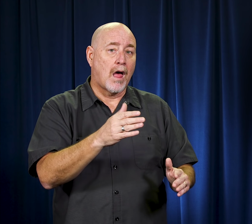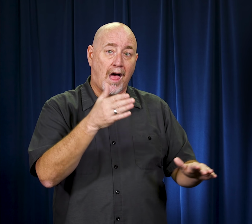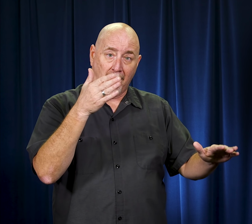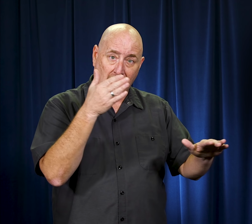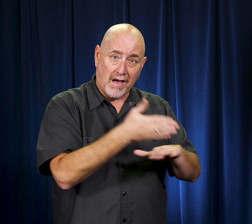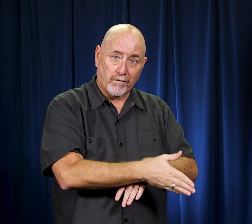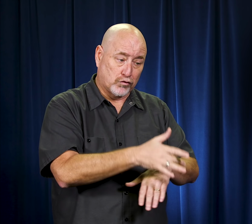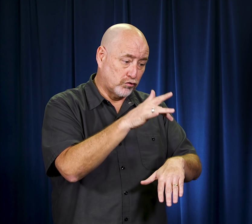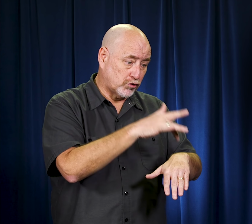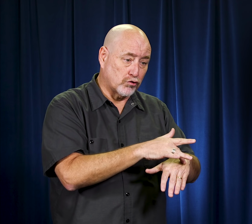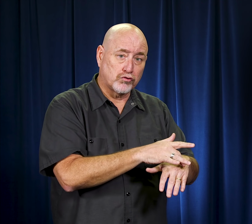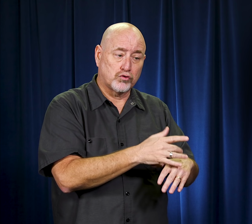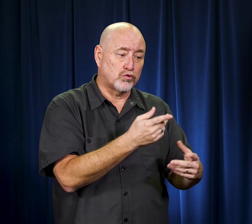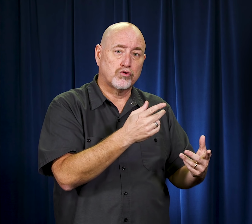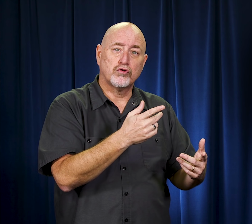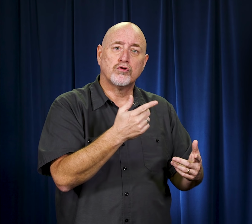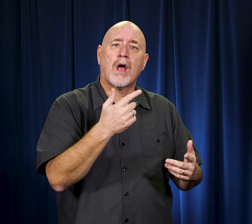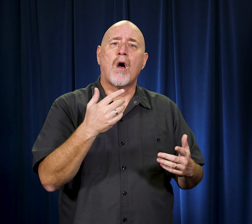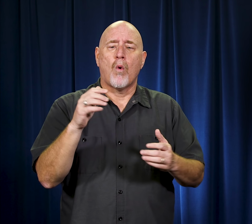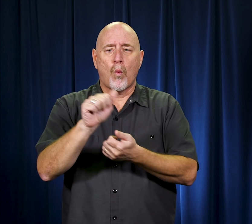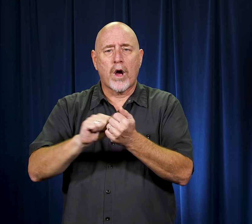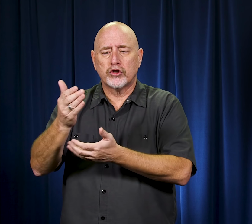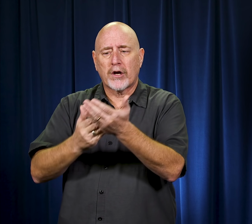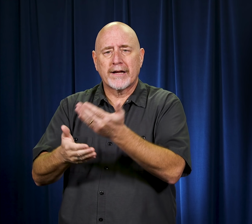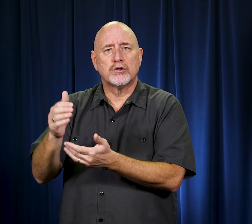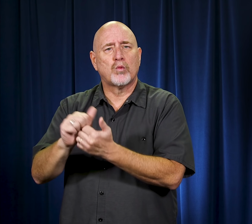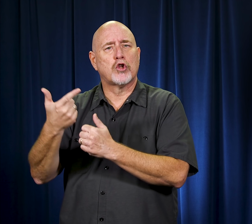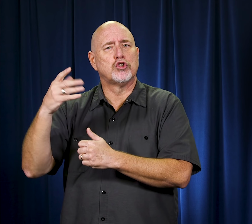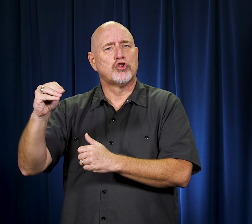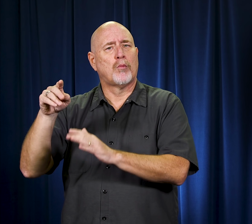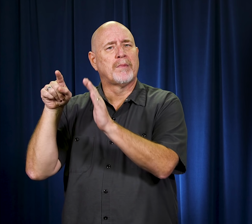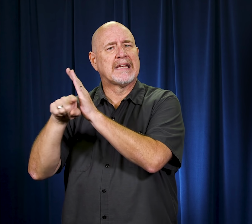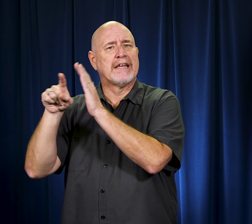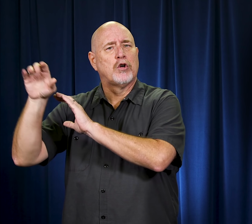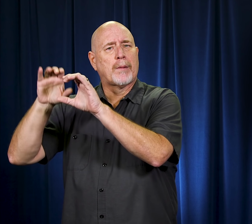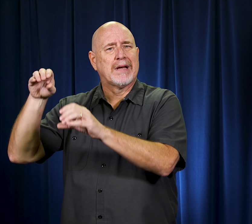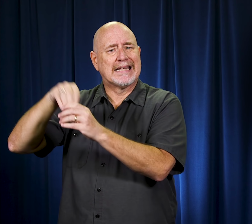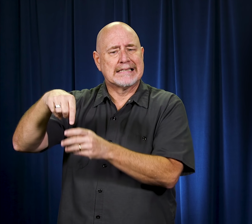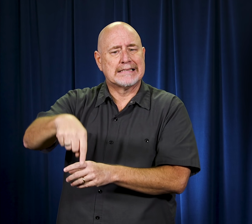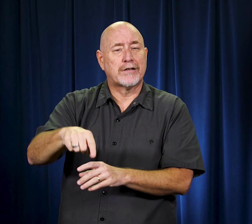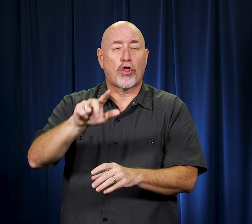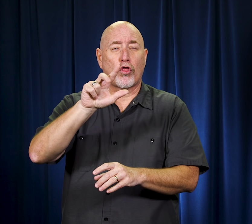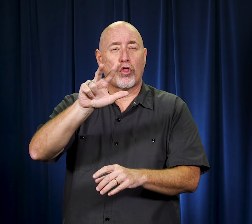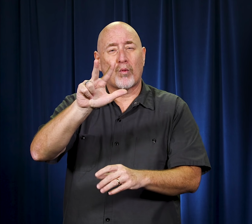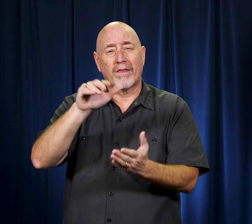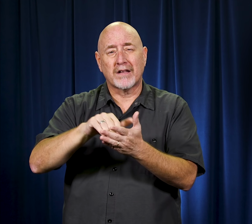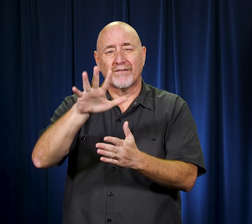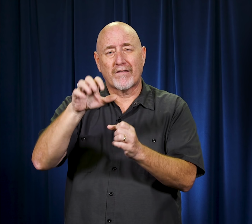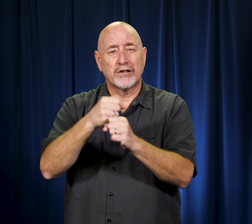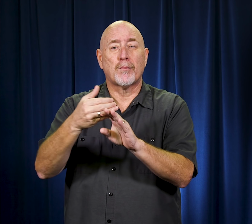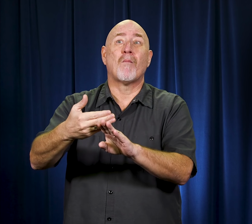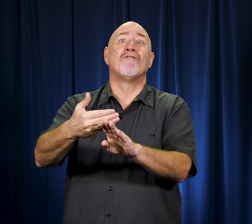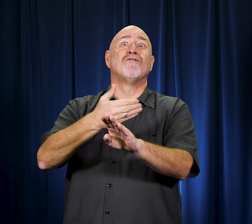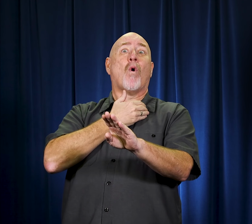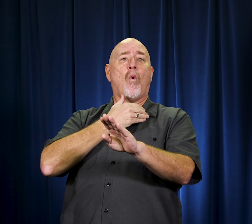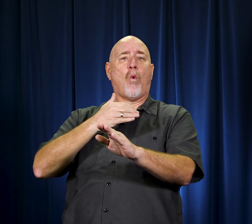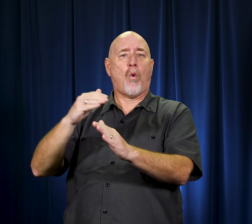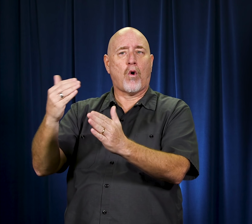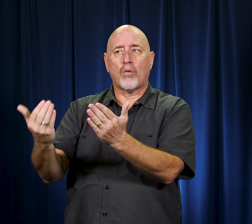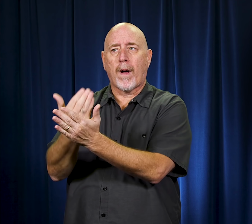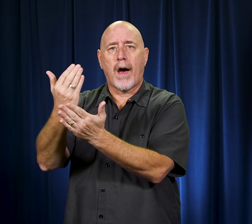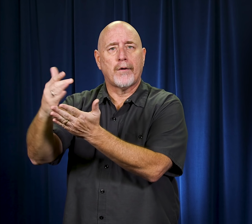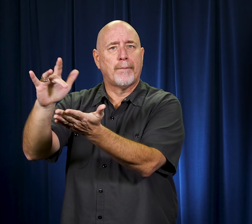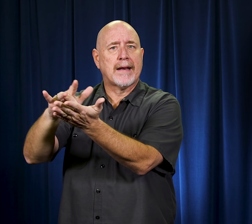wash their hands in water with germ-killing agent in it 3,500 years before, in modern medical